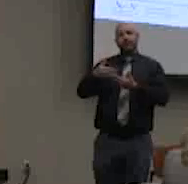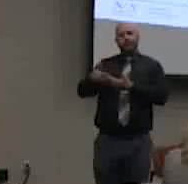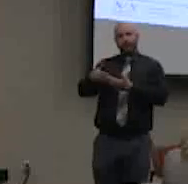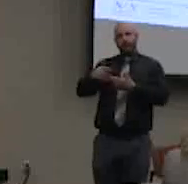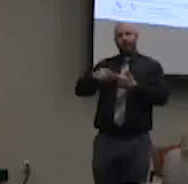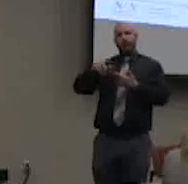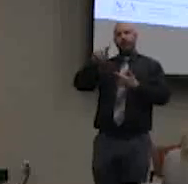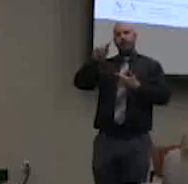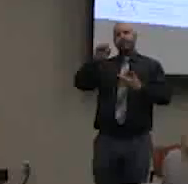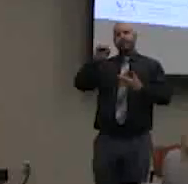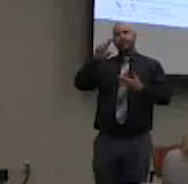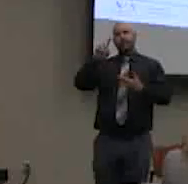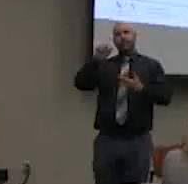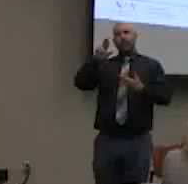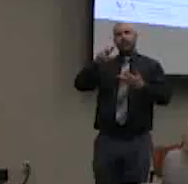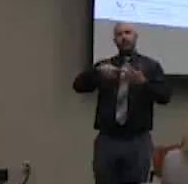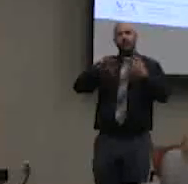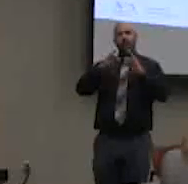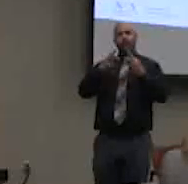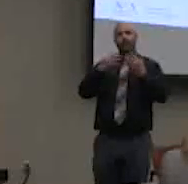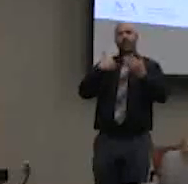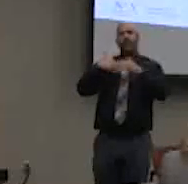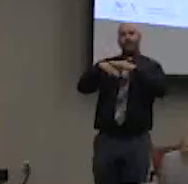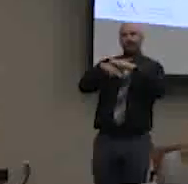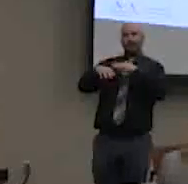they need.